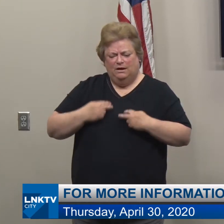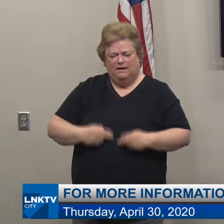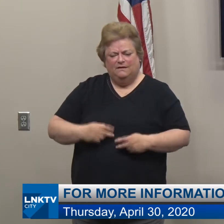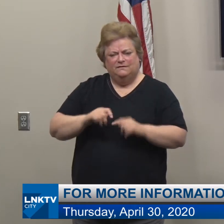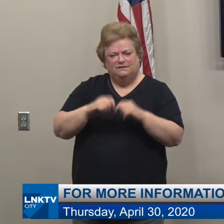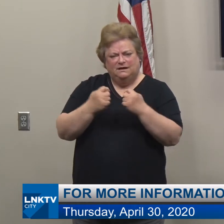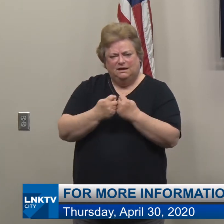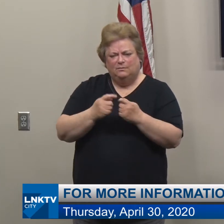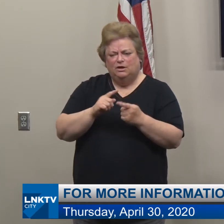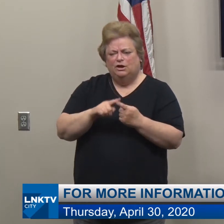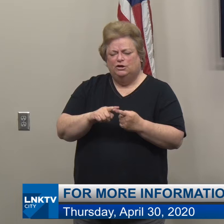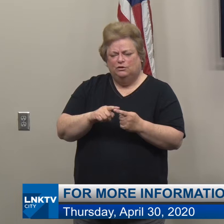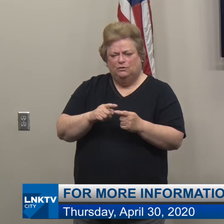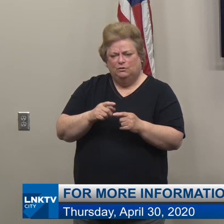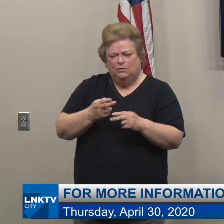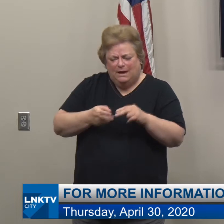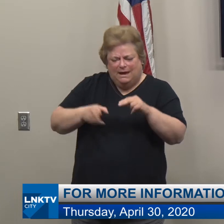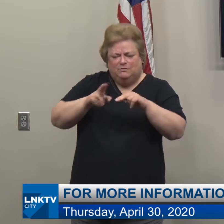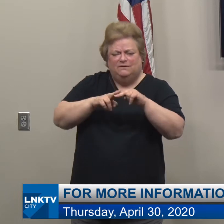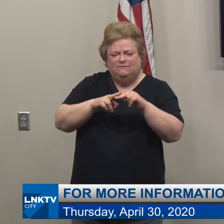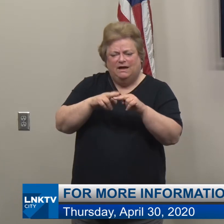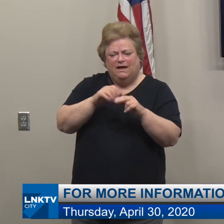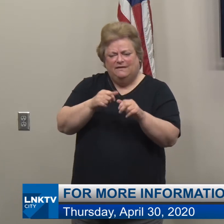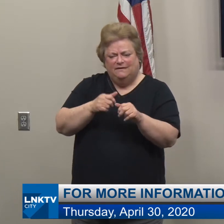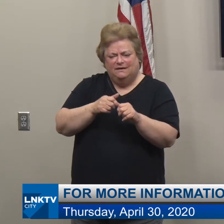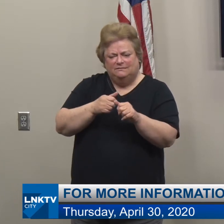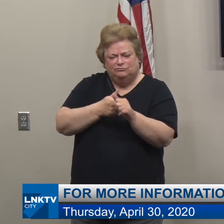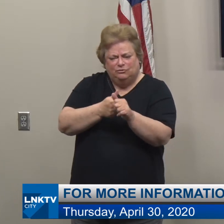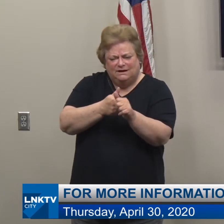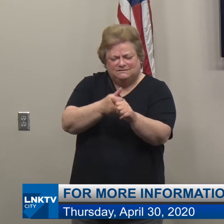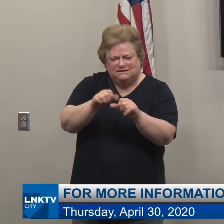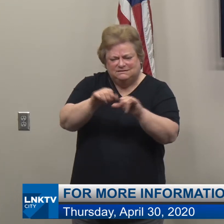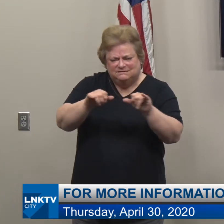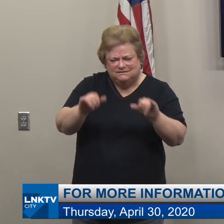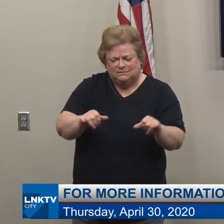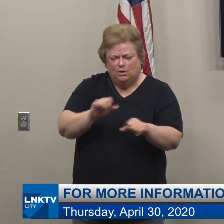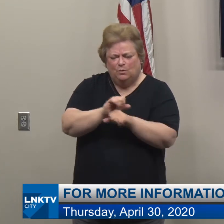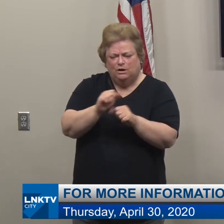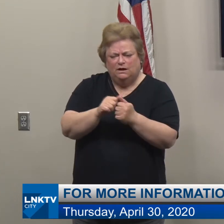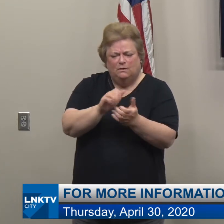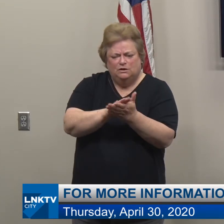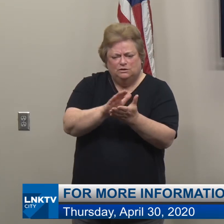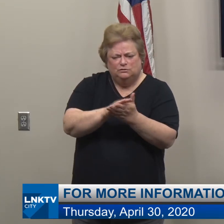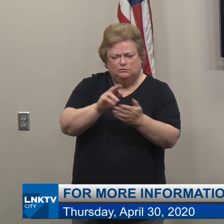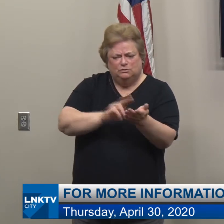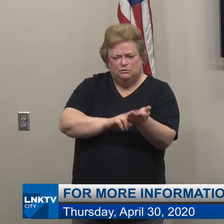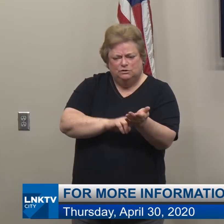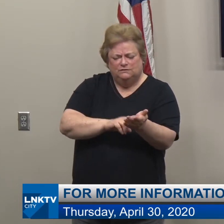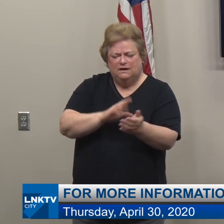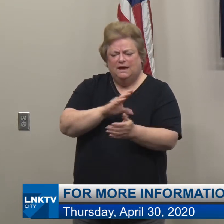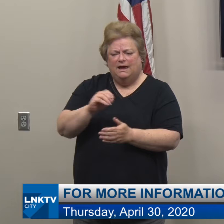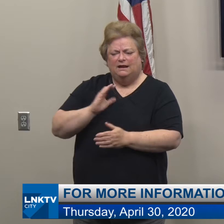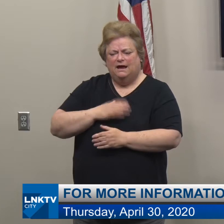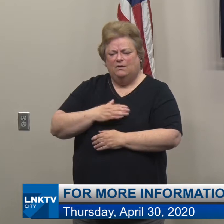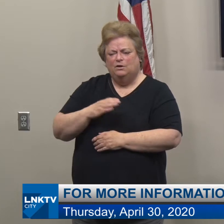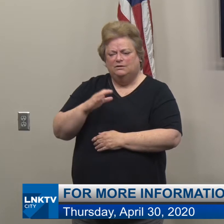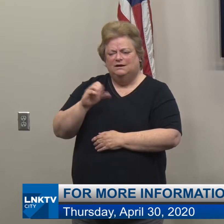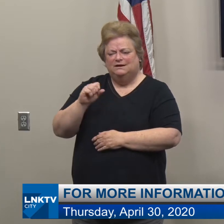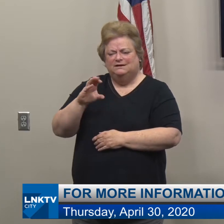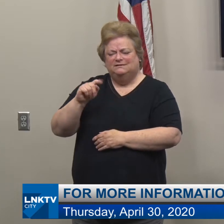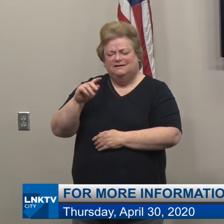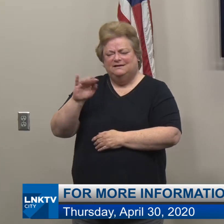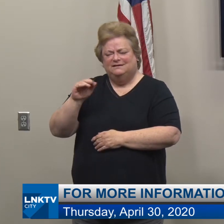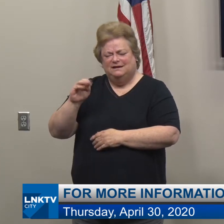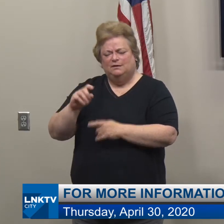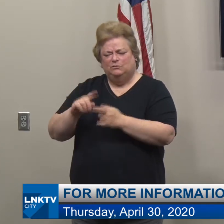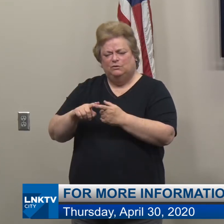our contact tracing efforts with the assistance of school nurses, to collaborating with our city-county tech team and the private sector to